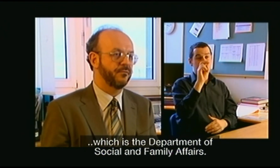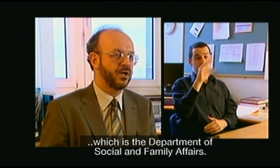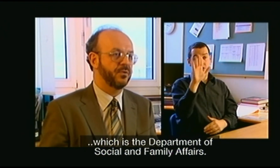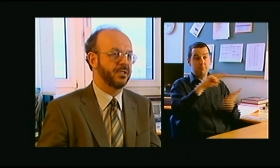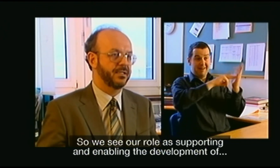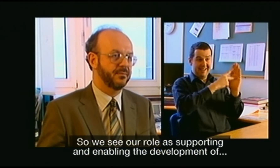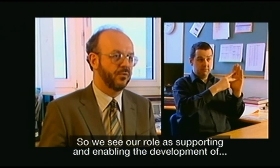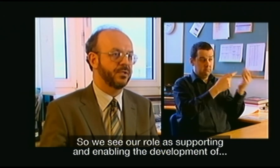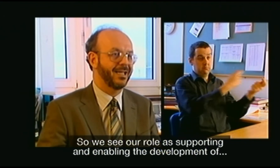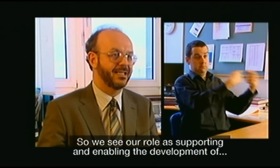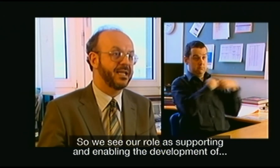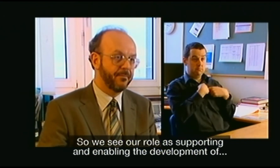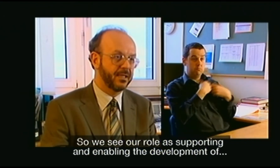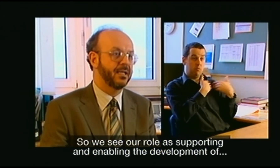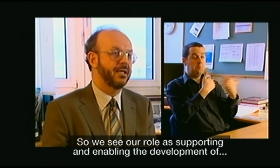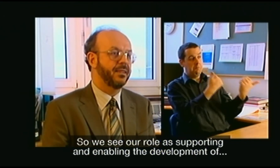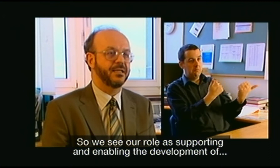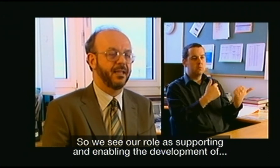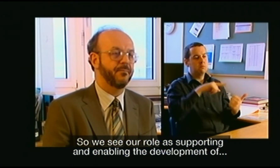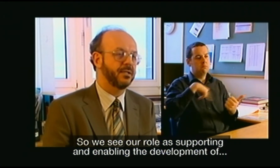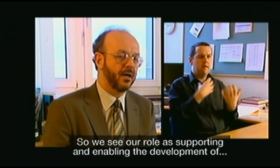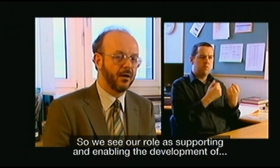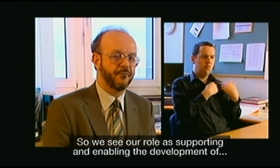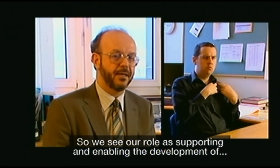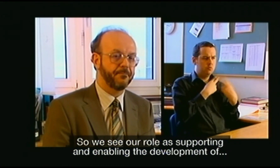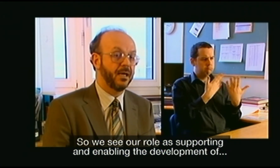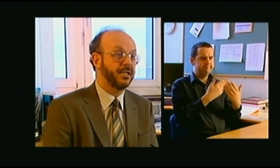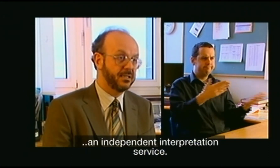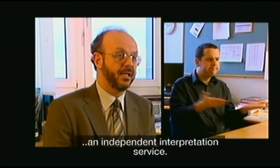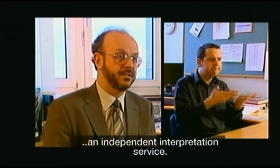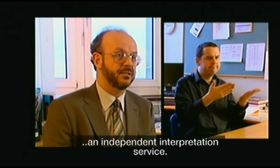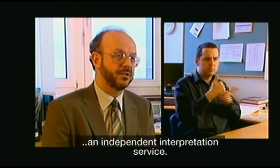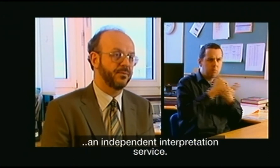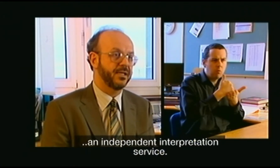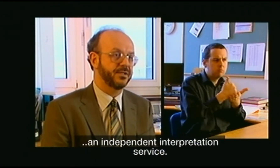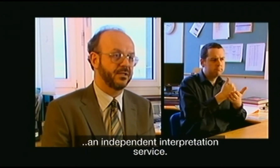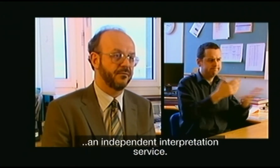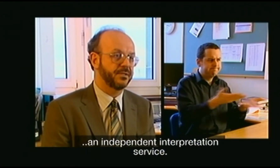very much as supporting and enabling the development of an independent interpretation service.